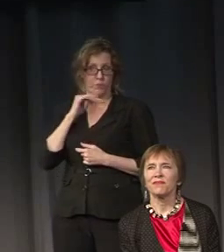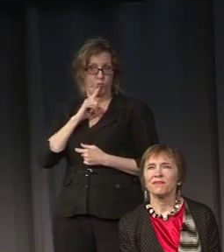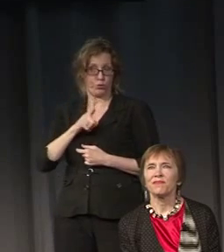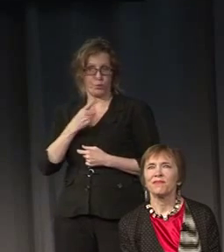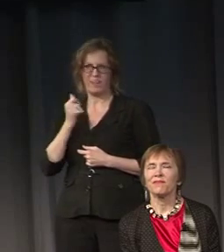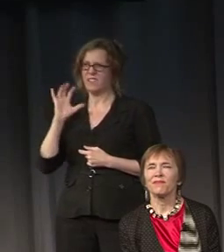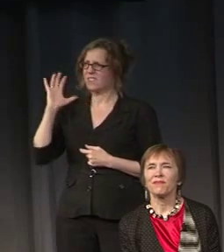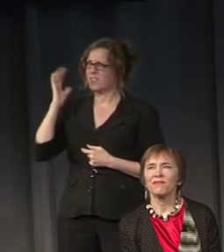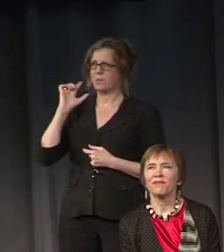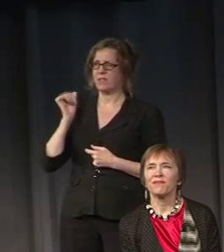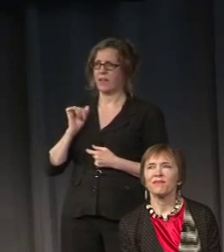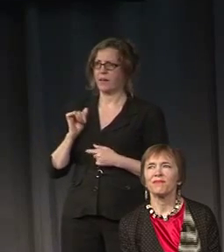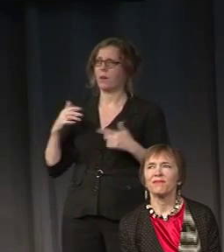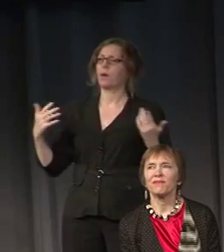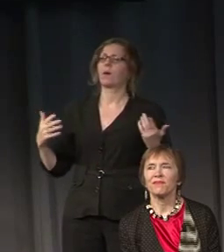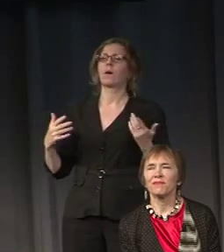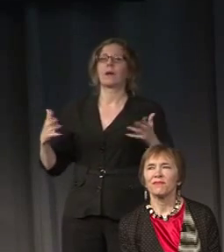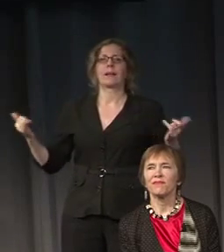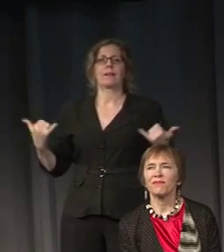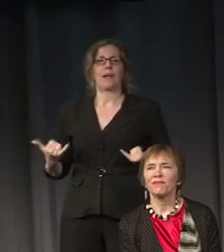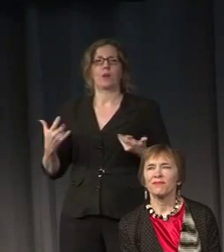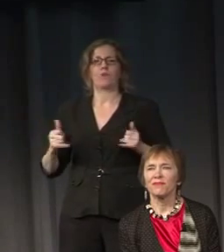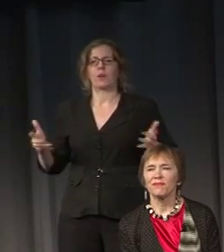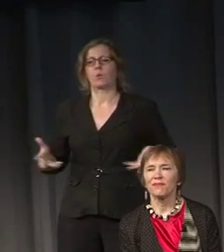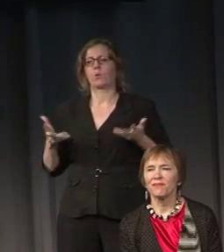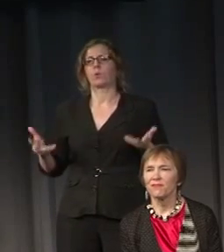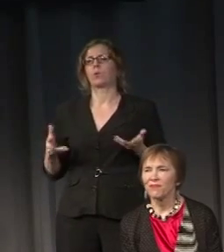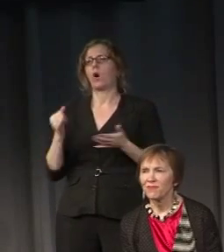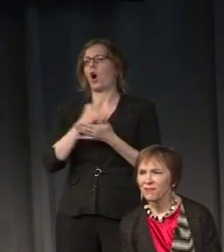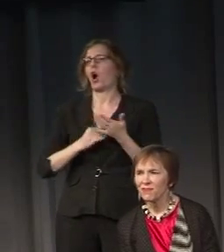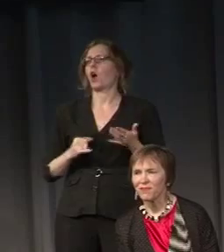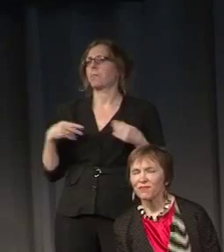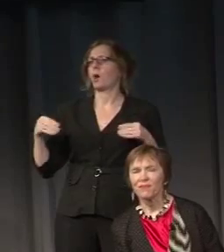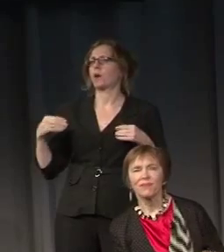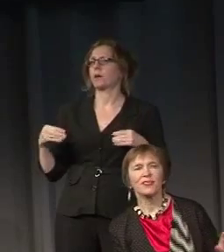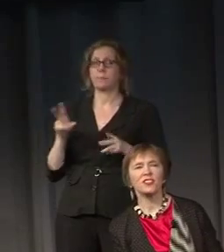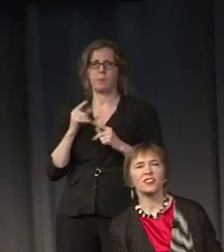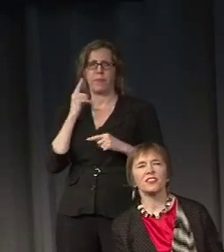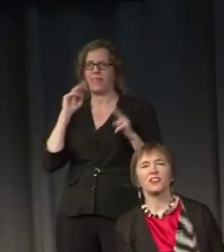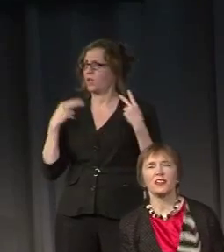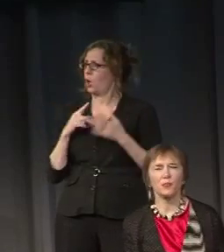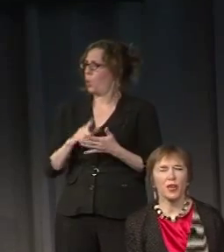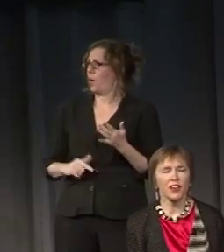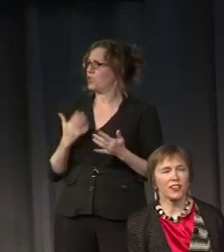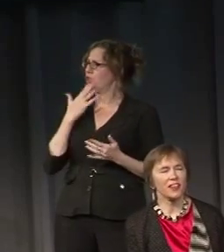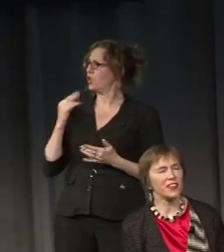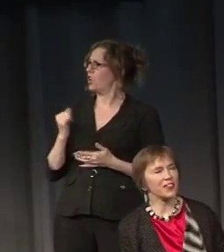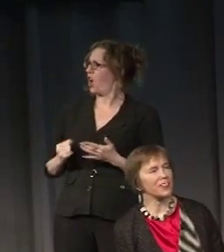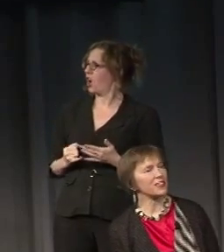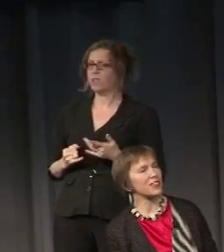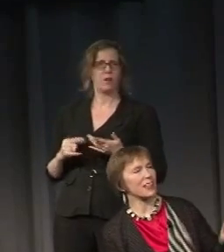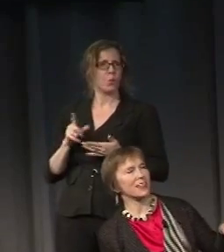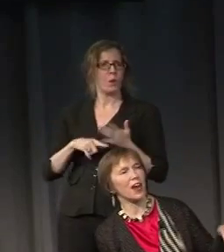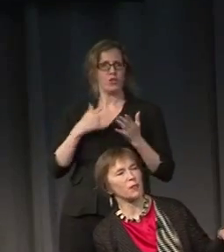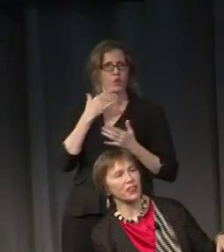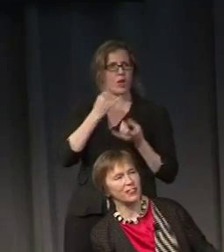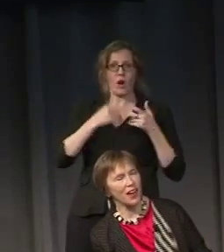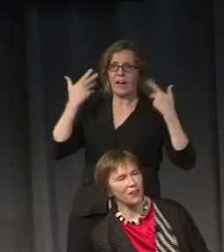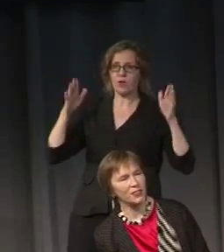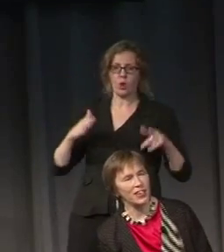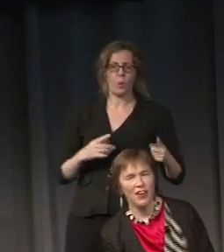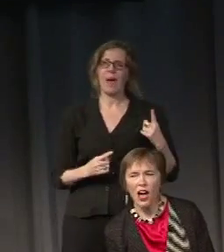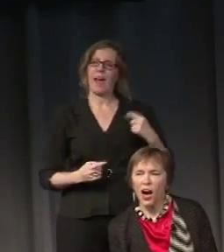this proliferation of an art market, and we're like, I don't know what's good art. Do you know what's good art? I mean, just Tauba, ask what's me. good art? I'll tell you. Just ask